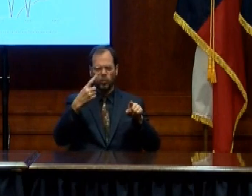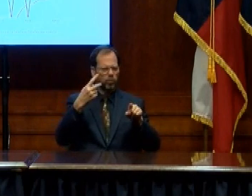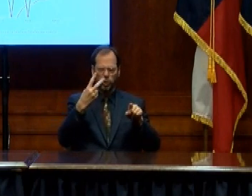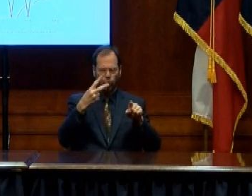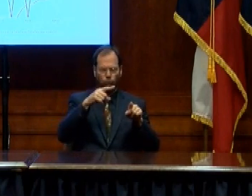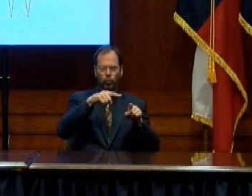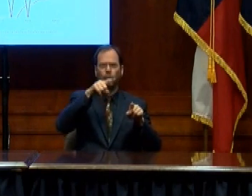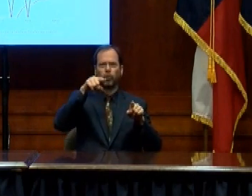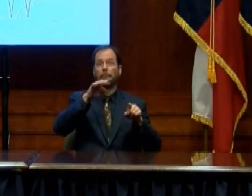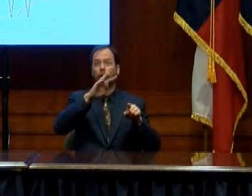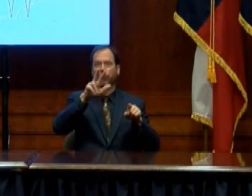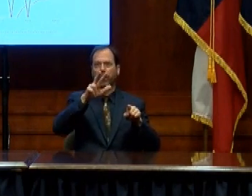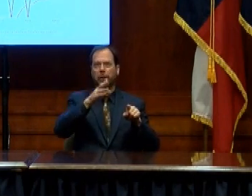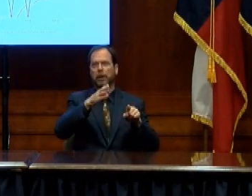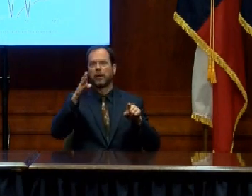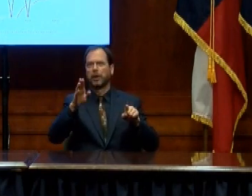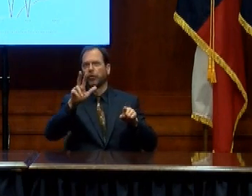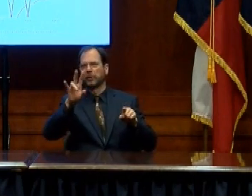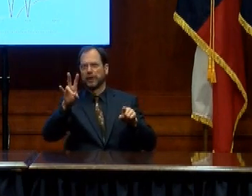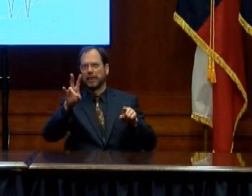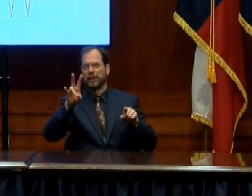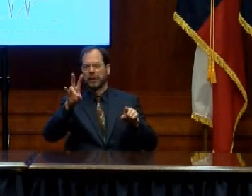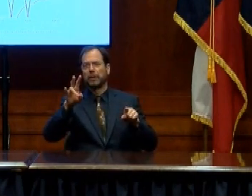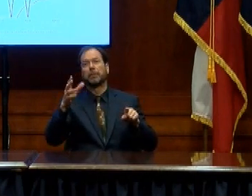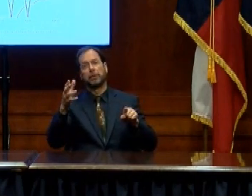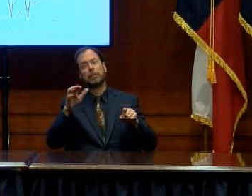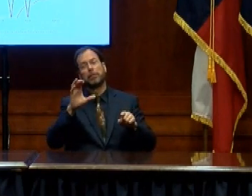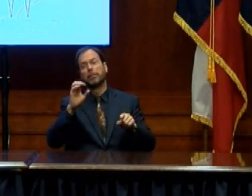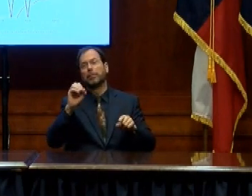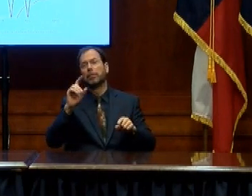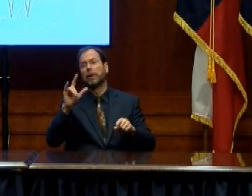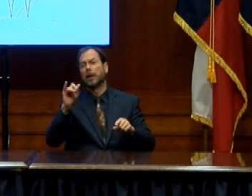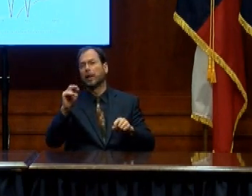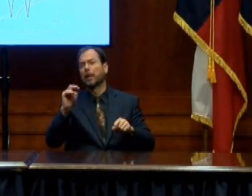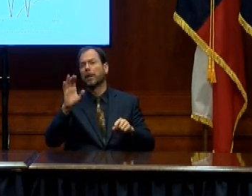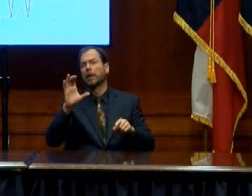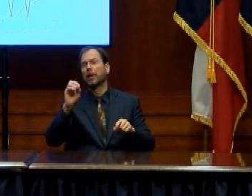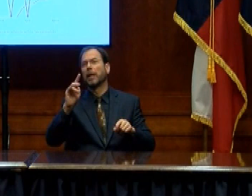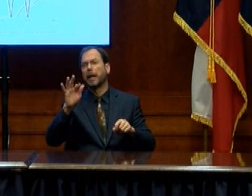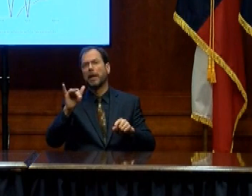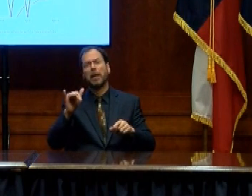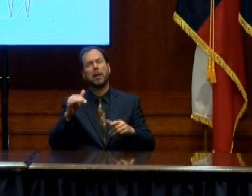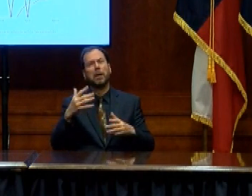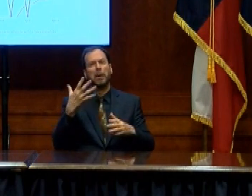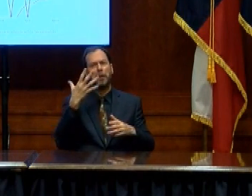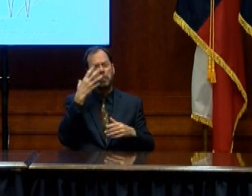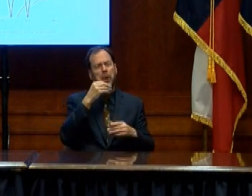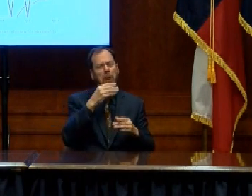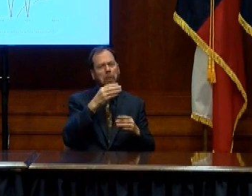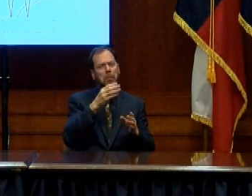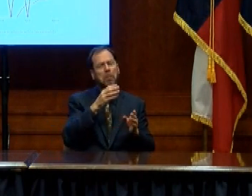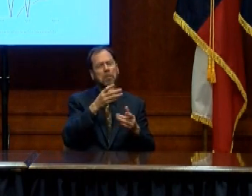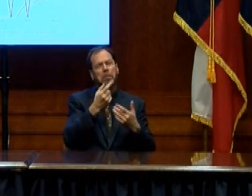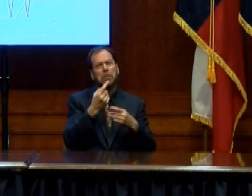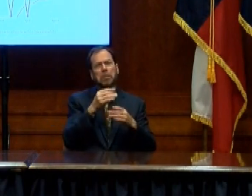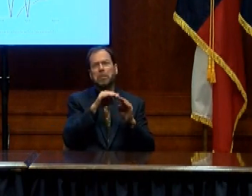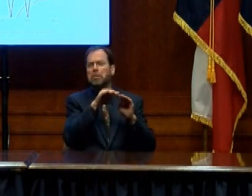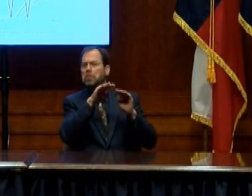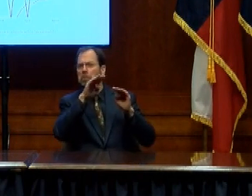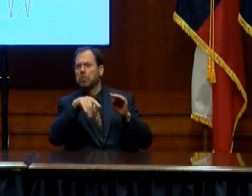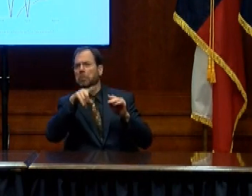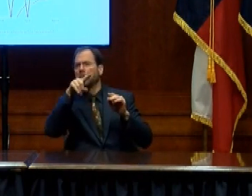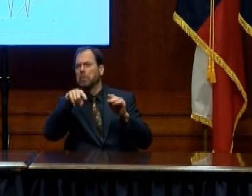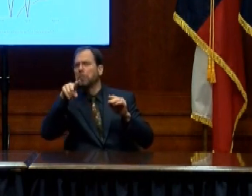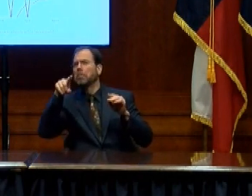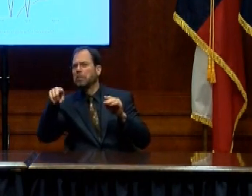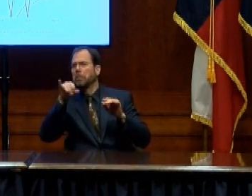rate, two at a higher rate. You got 43 and 37. So Collin County has been fairly consistent. And the high